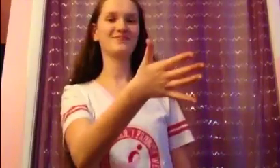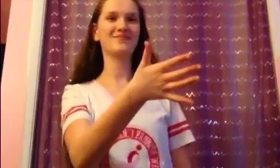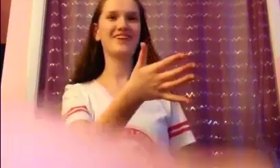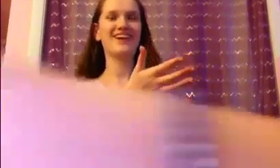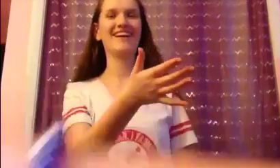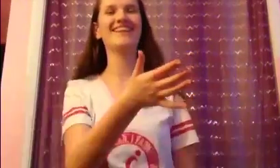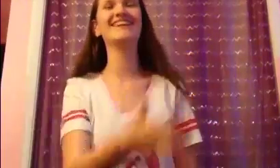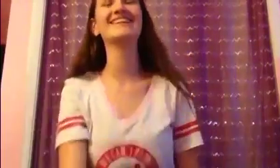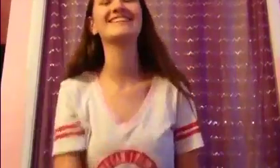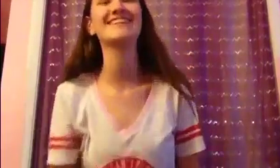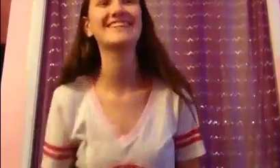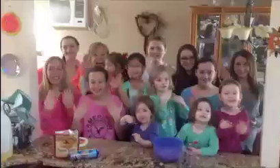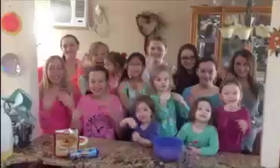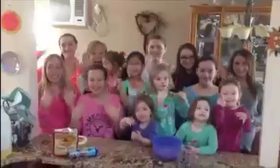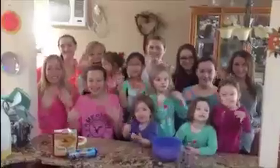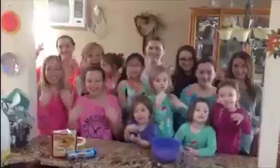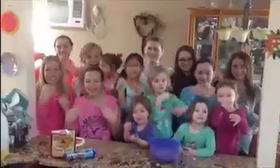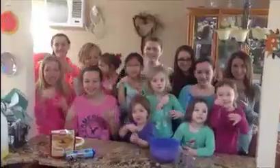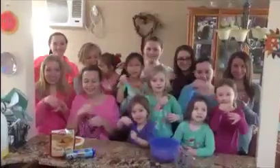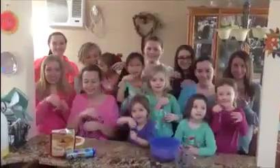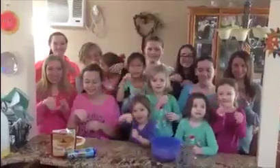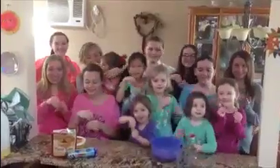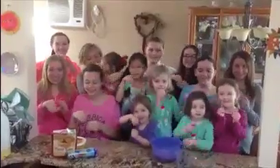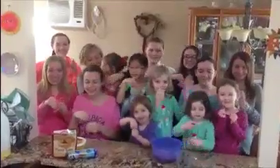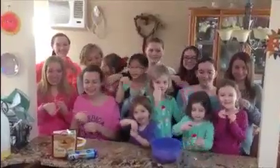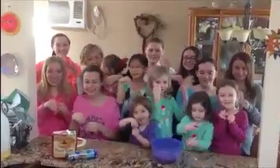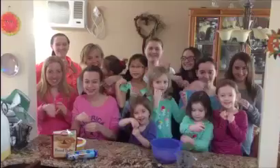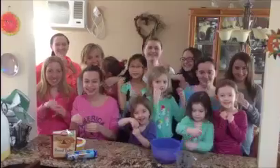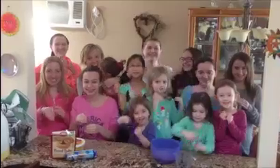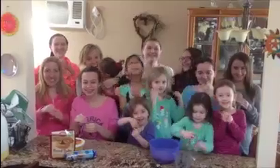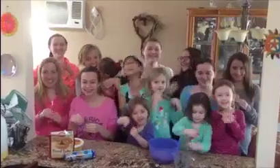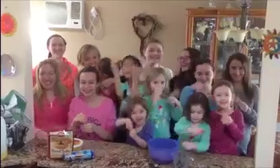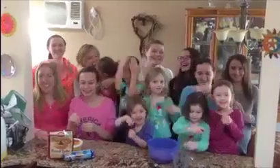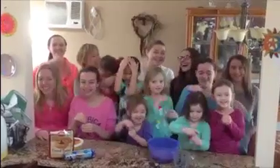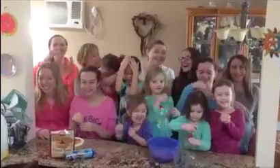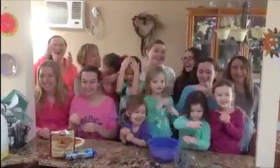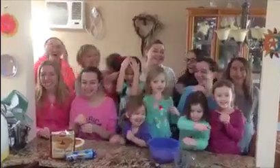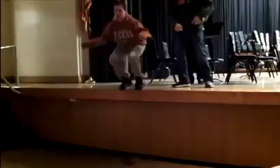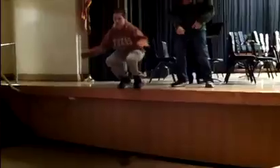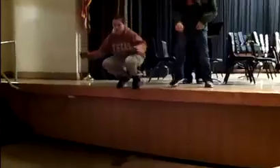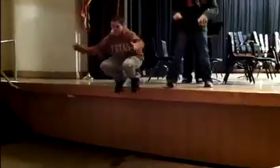Wait, I think I'm in great garden. Do the cookie, come on, do the cookie dance.